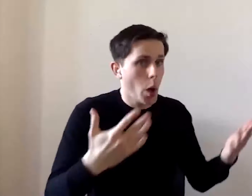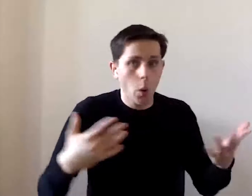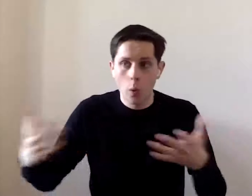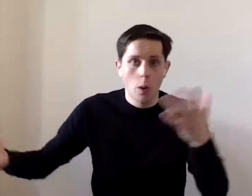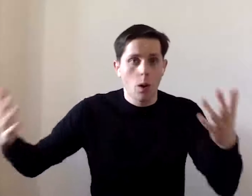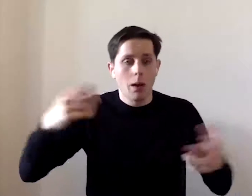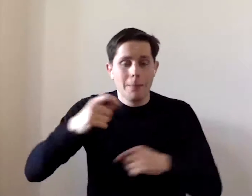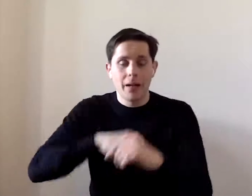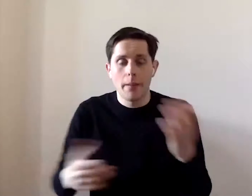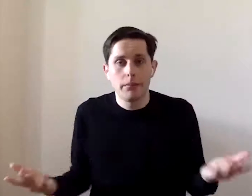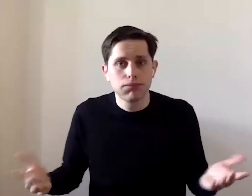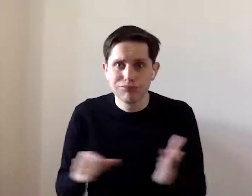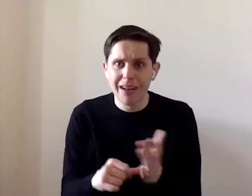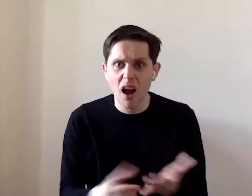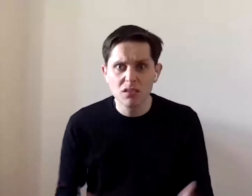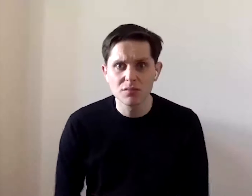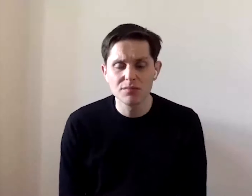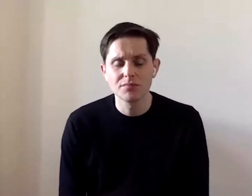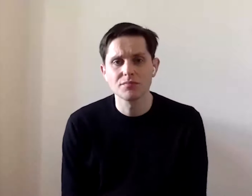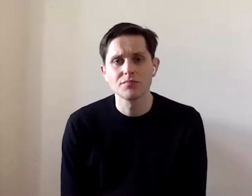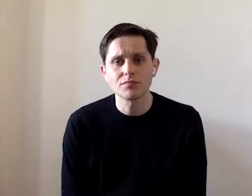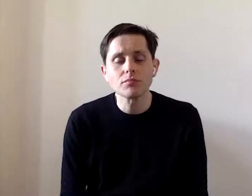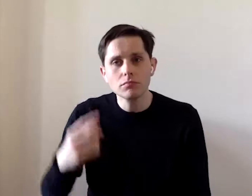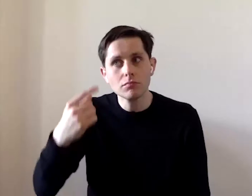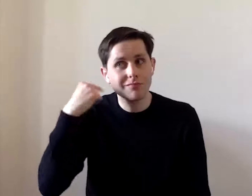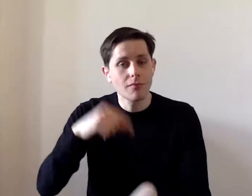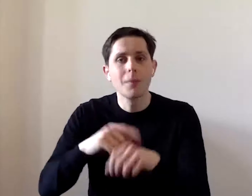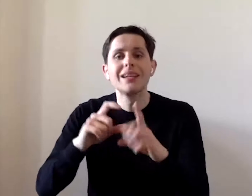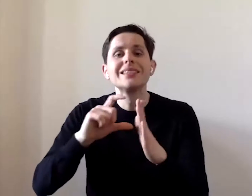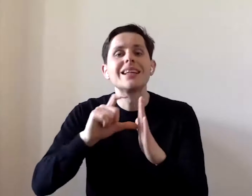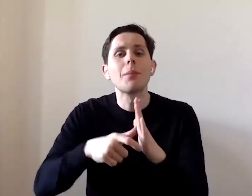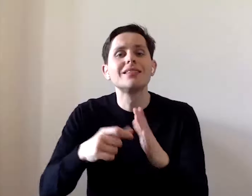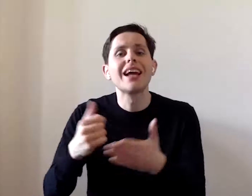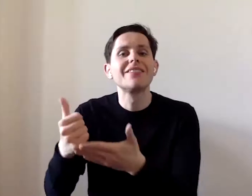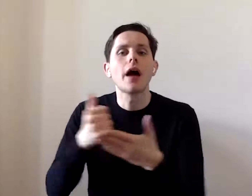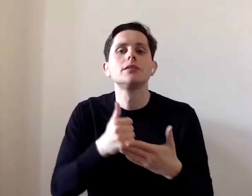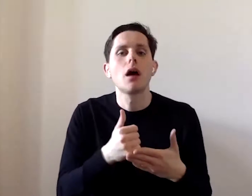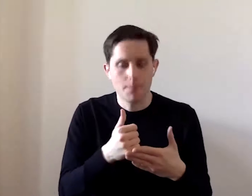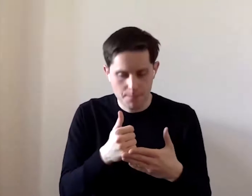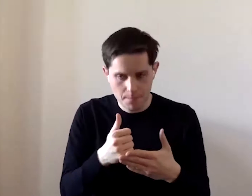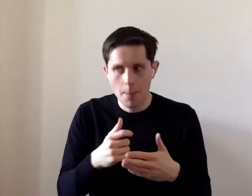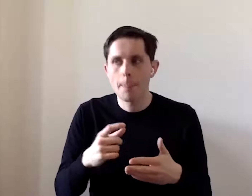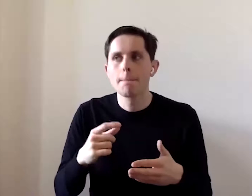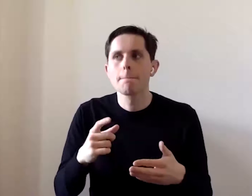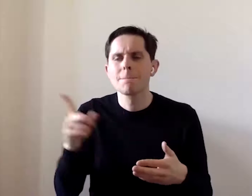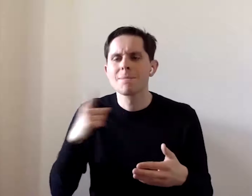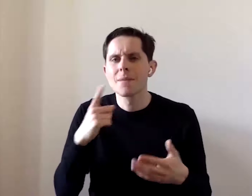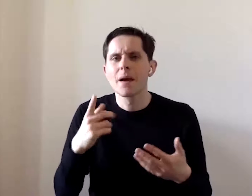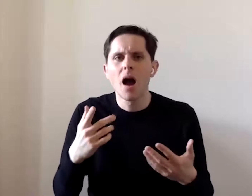a blind person does architecture. They're asking me what I need and I'm saying, I don't know. And like my disability advisor,